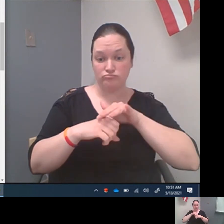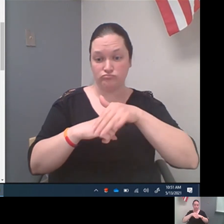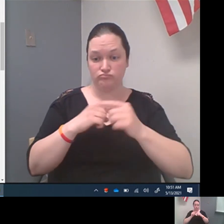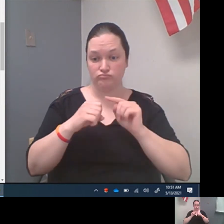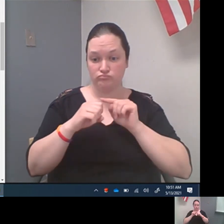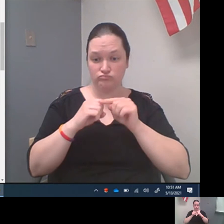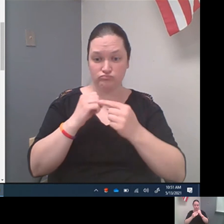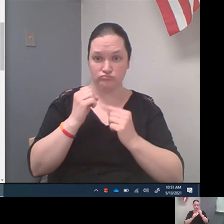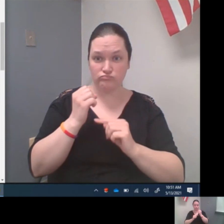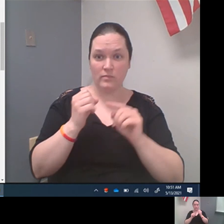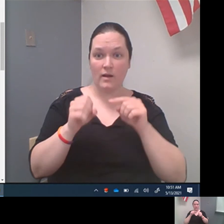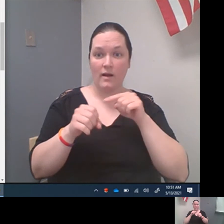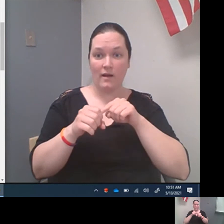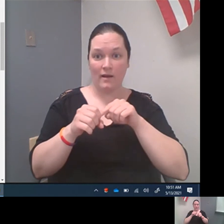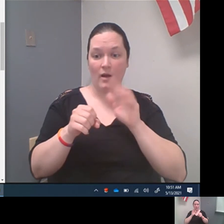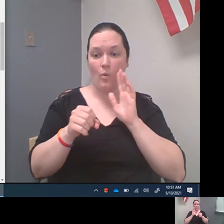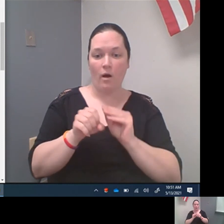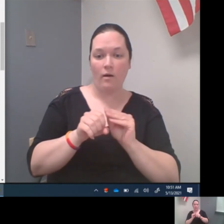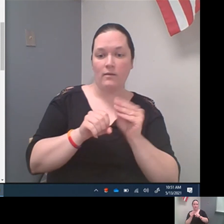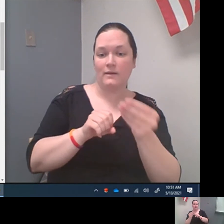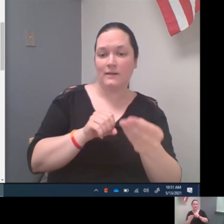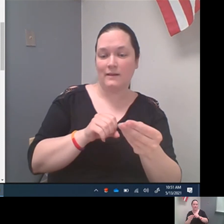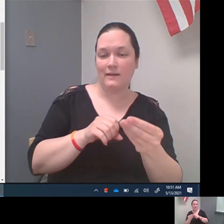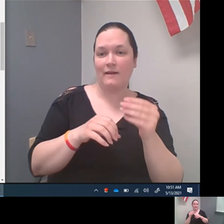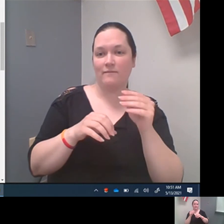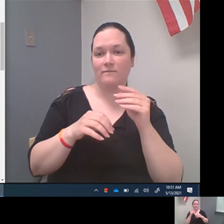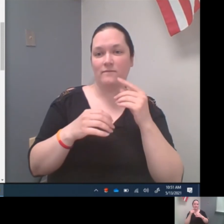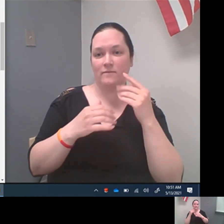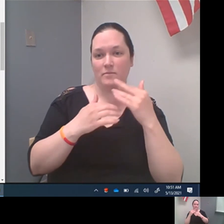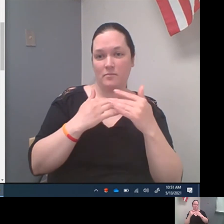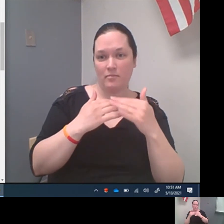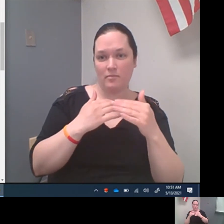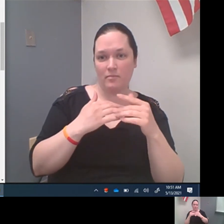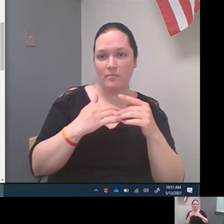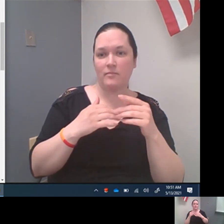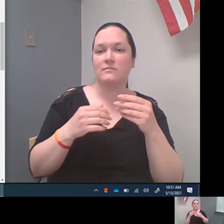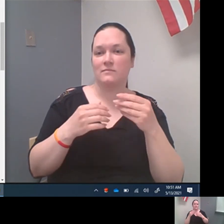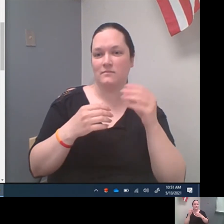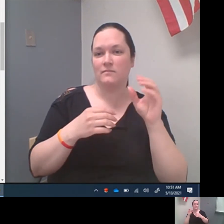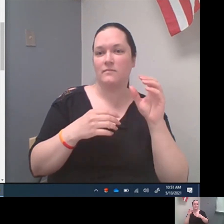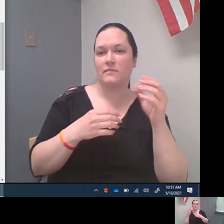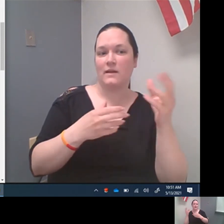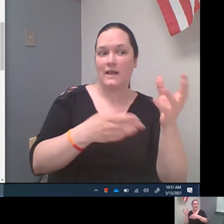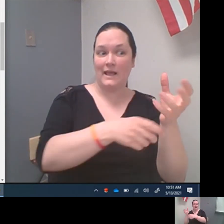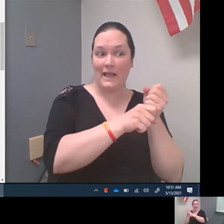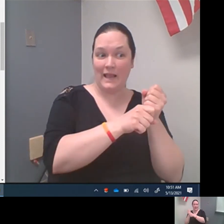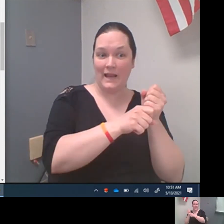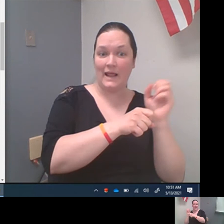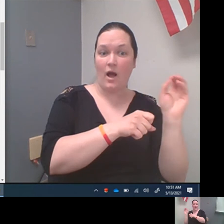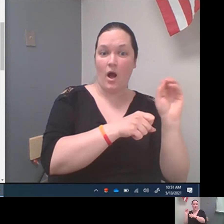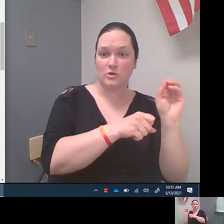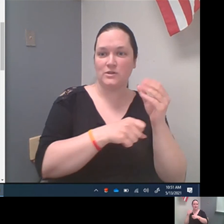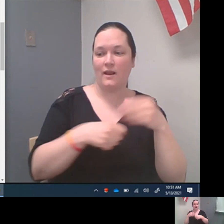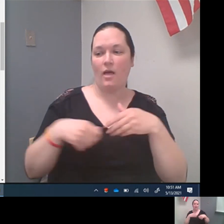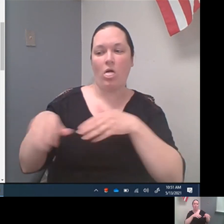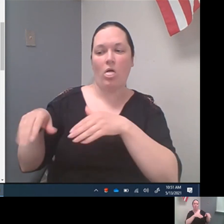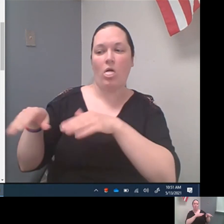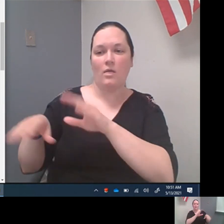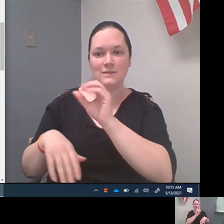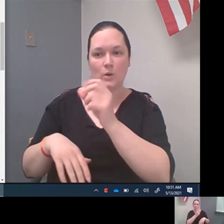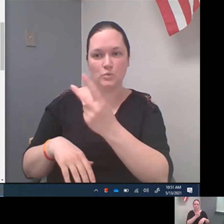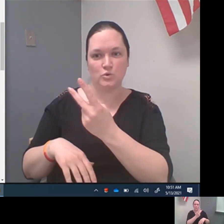alveoli and we're passing that off onto these capillaries, and then we're getting rid of carbon dioxide. That's the function of the alveoli. Now,